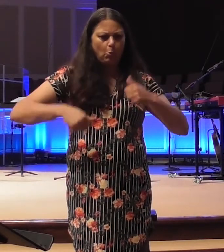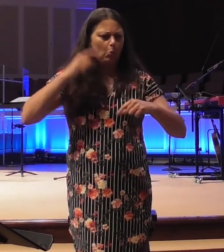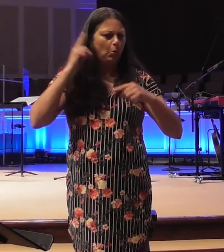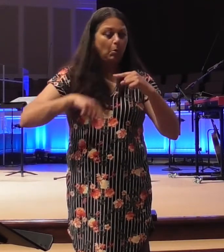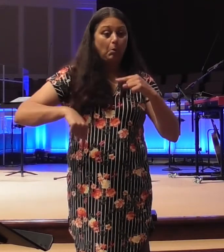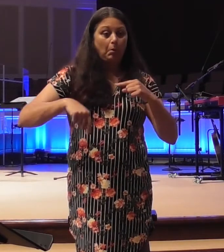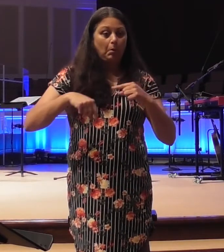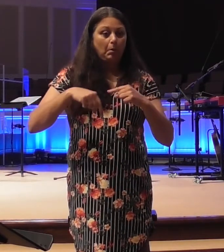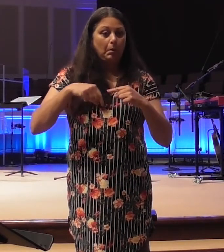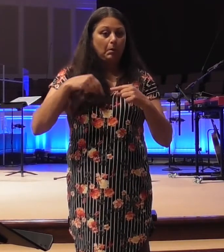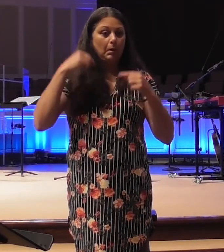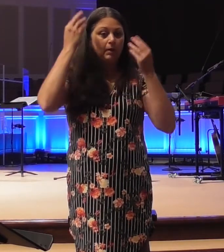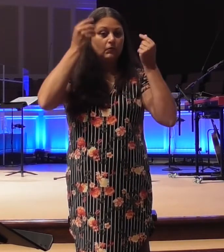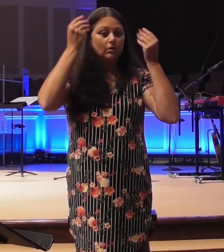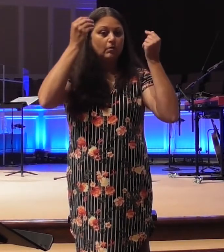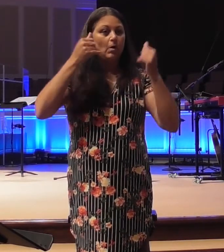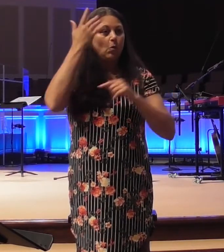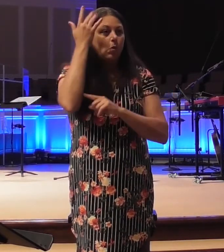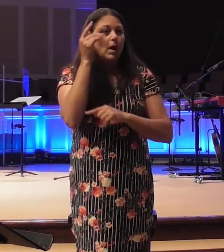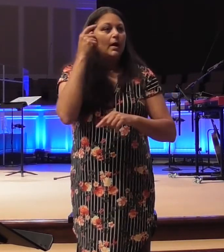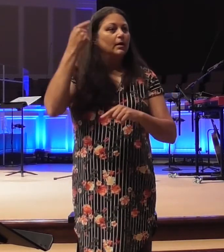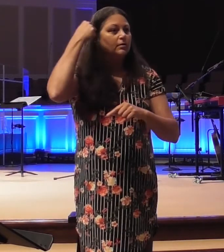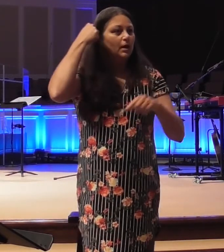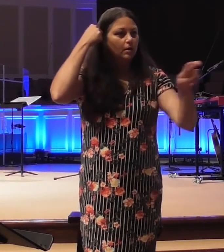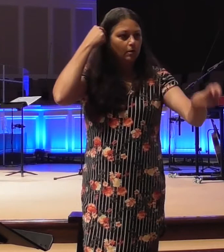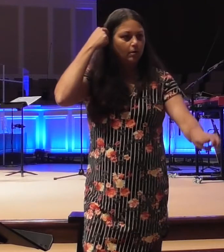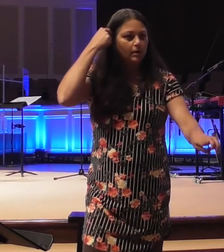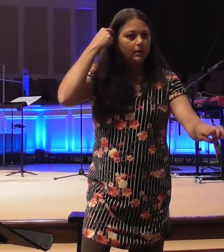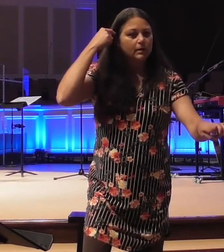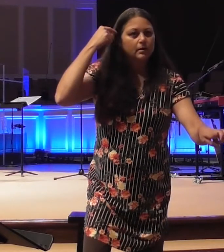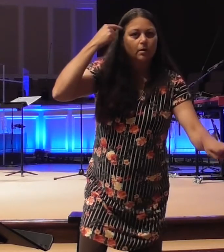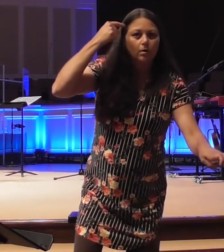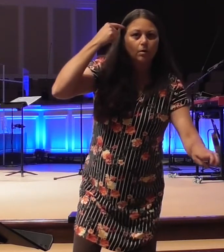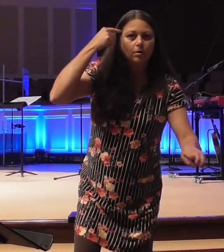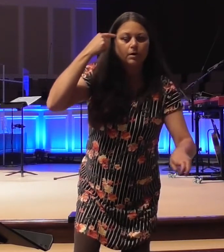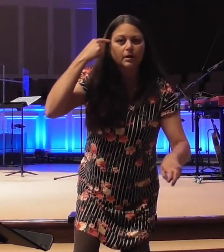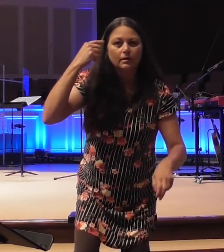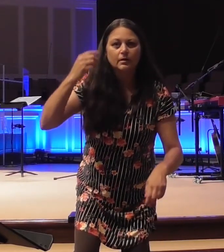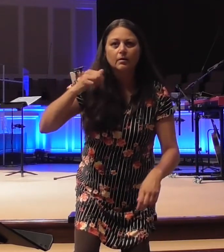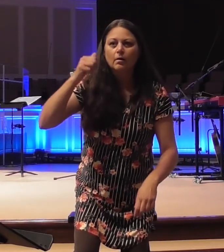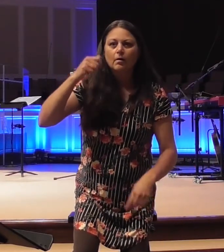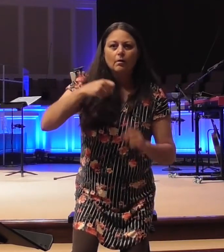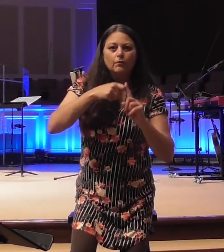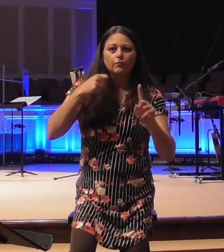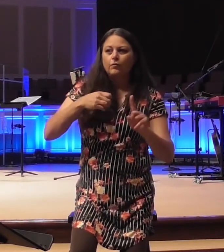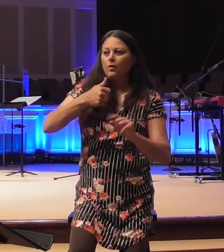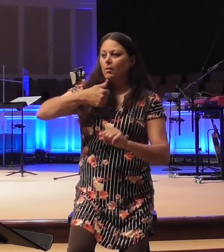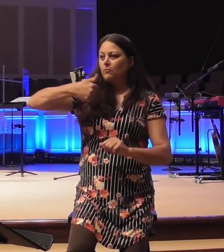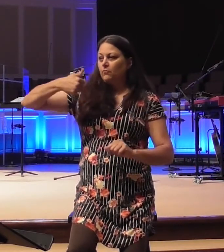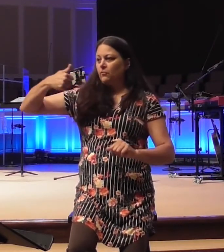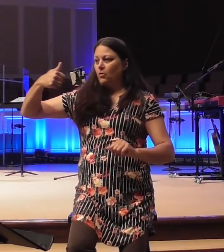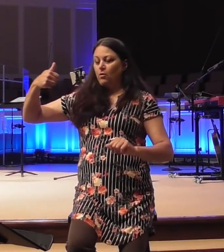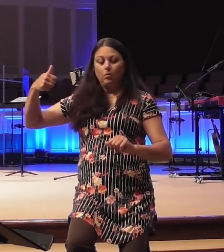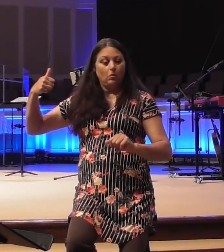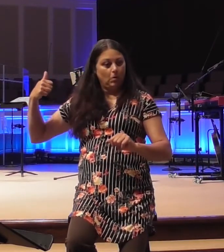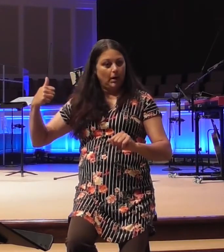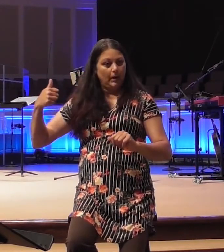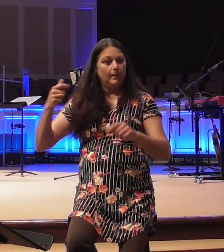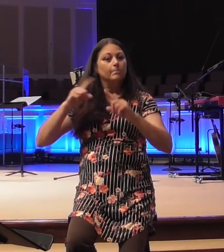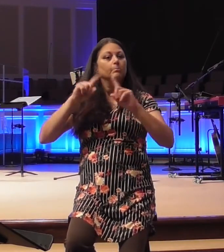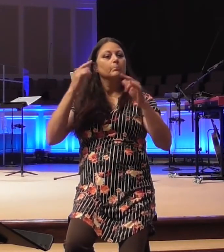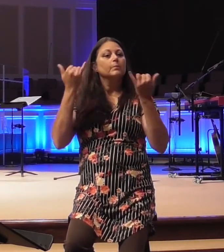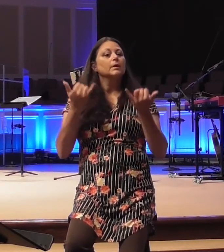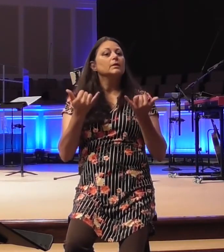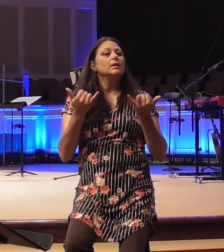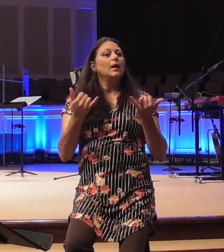away. You can be seated. Four things I want you to see very quickly about this memory we just shared together